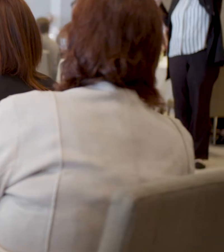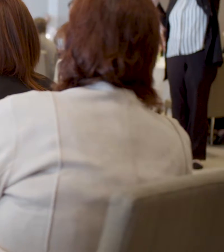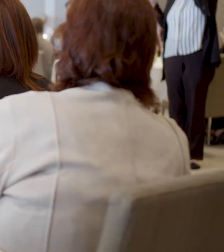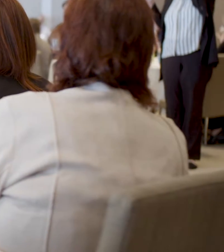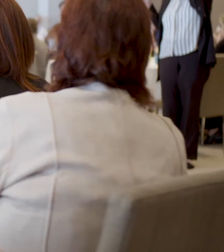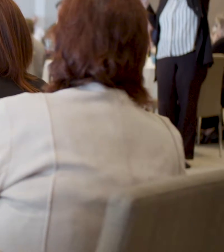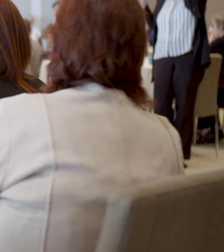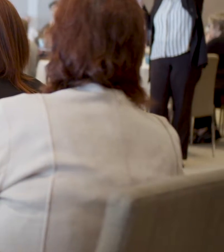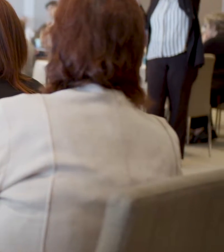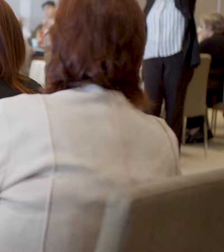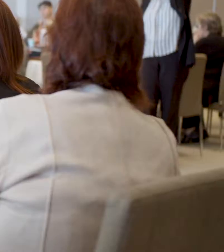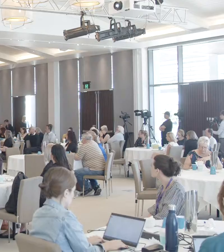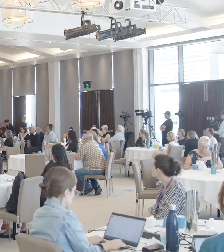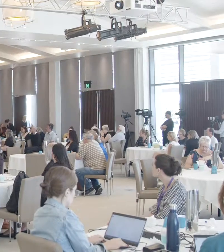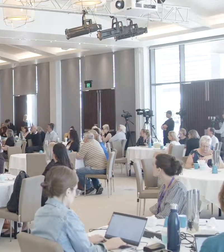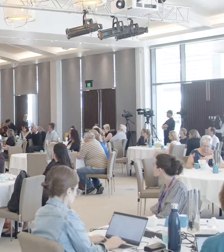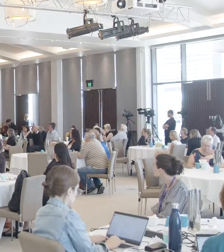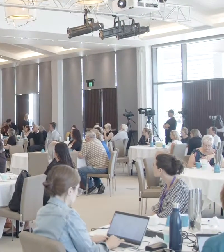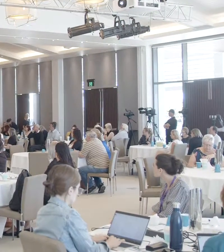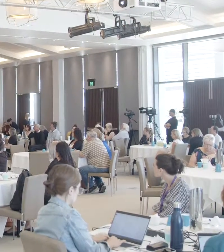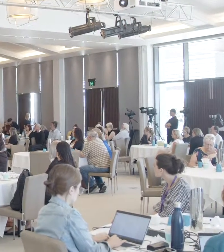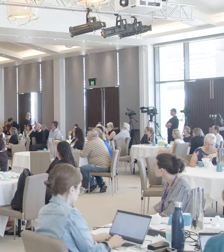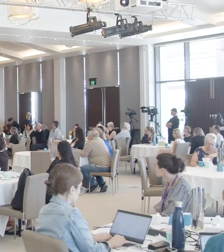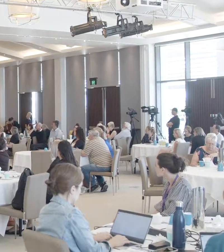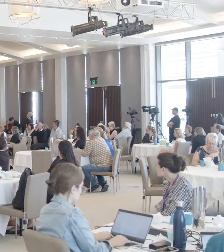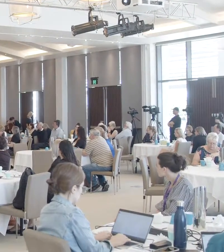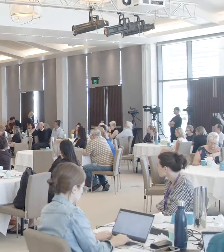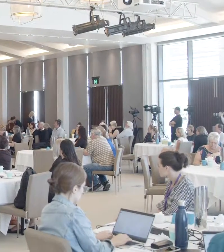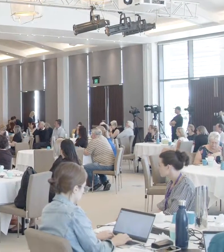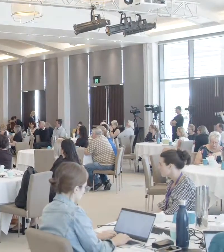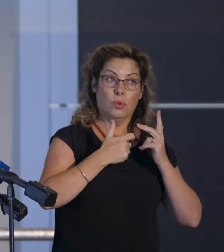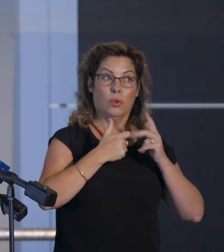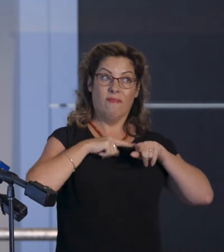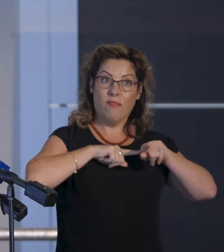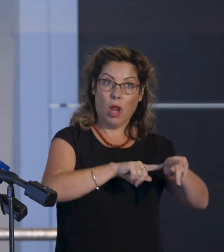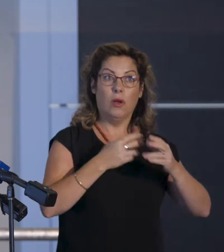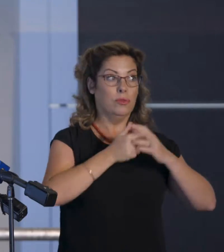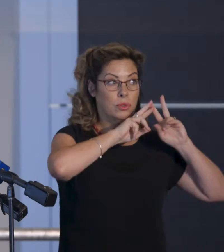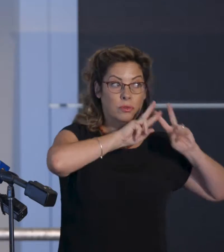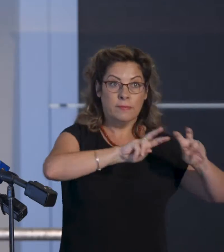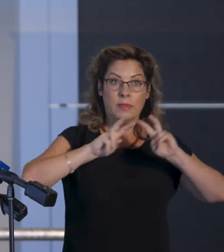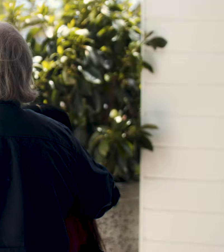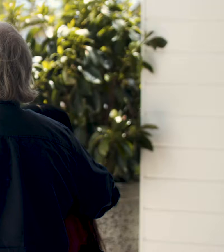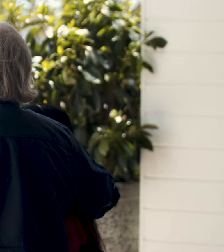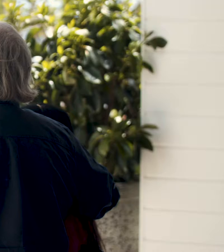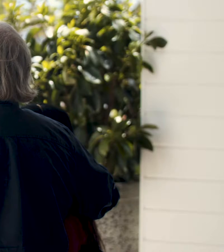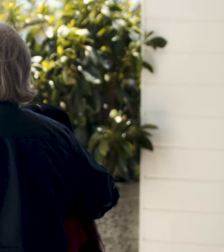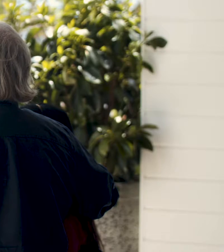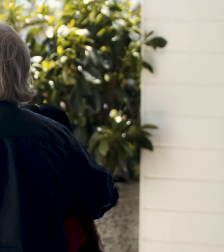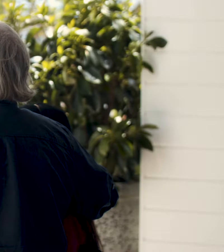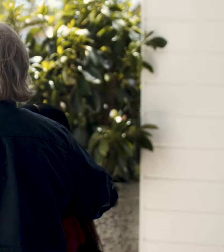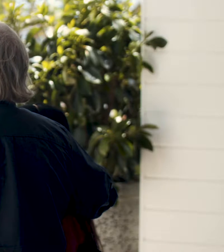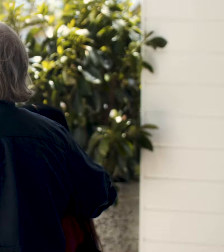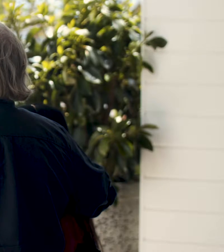and potentially transformative work. We would like to hear about how Australian